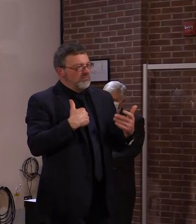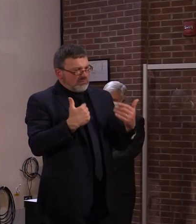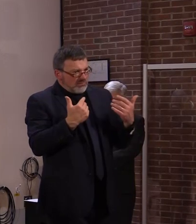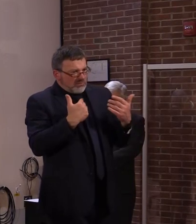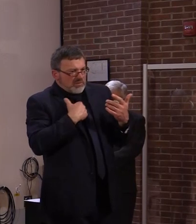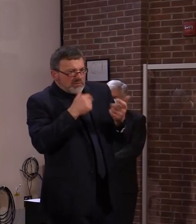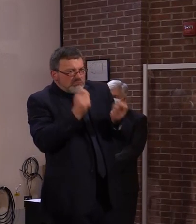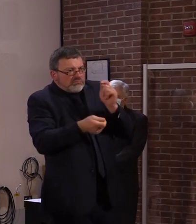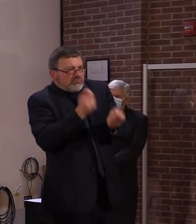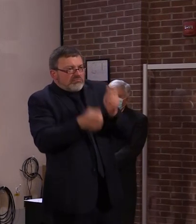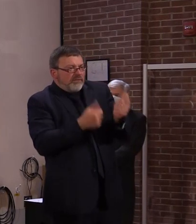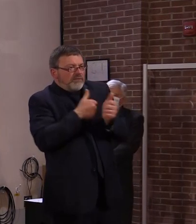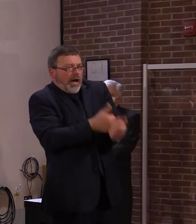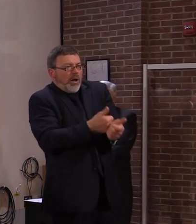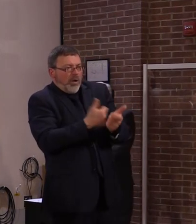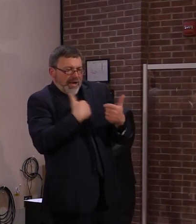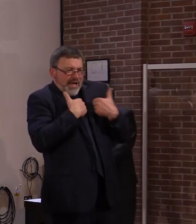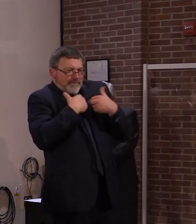Thank you.